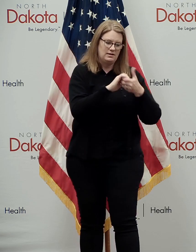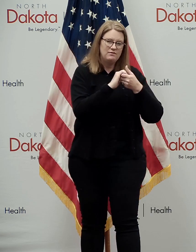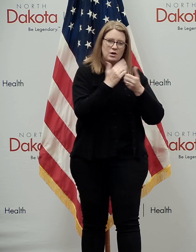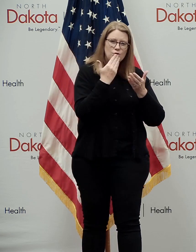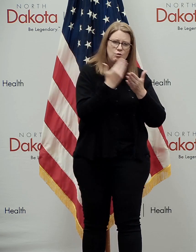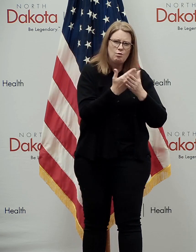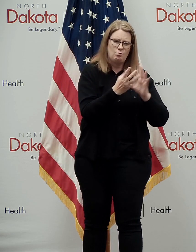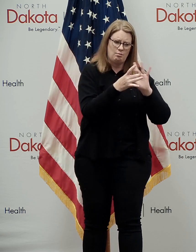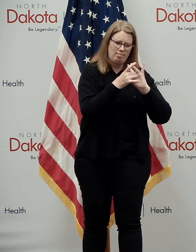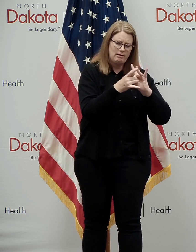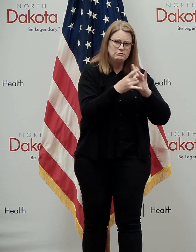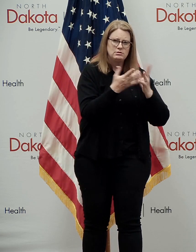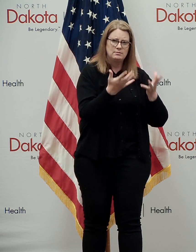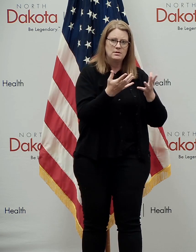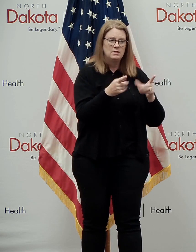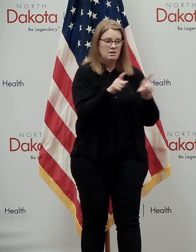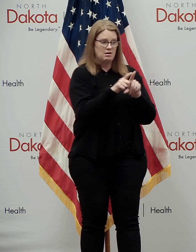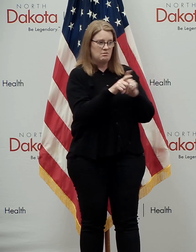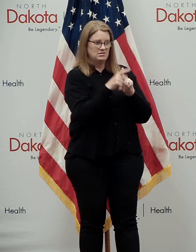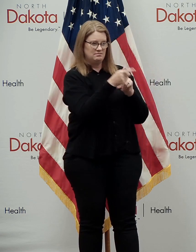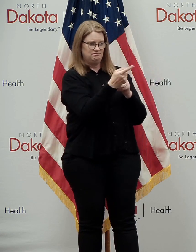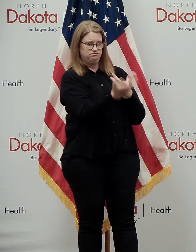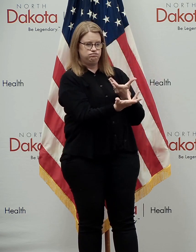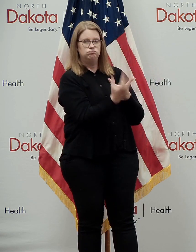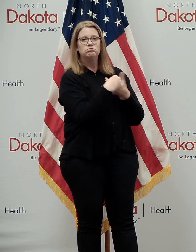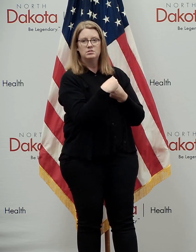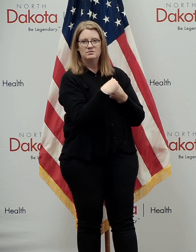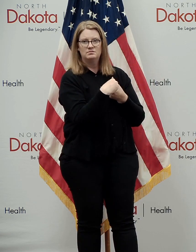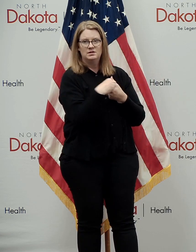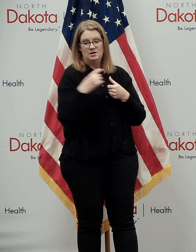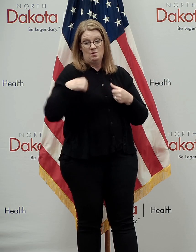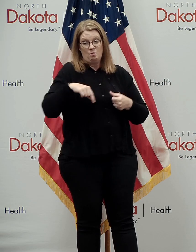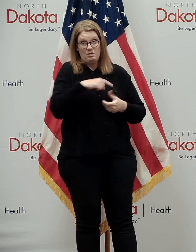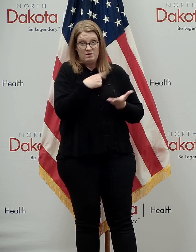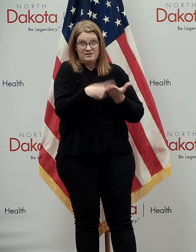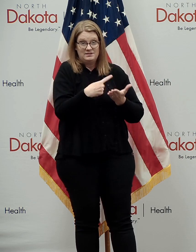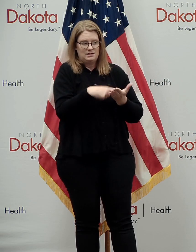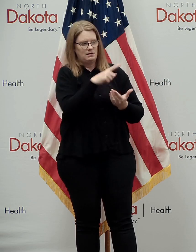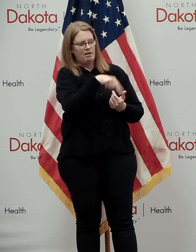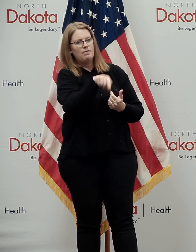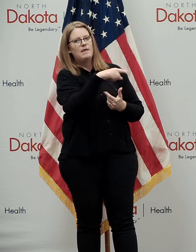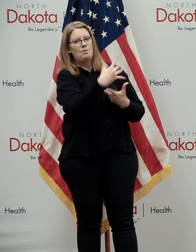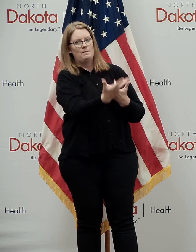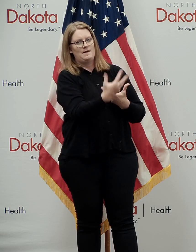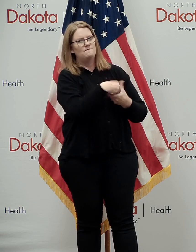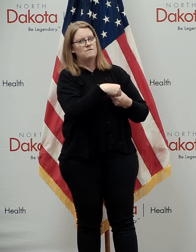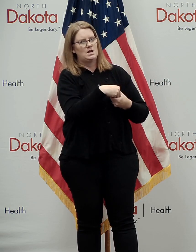make sure that they also have a seat at the table when we're talking about this.